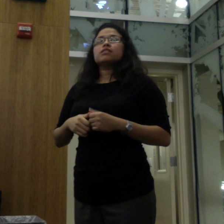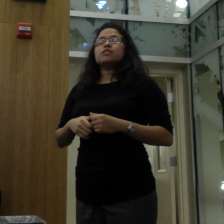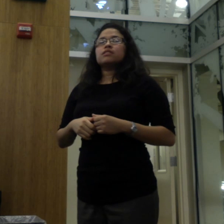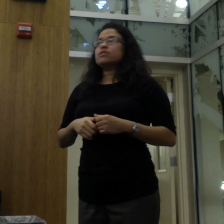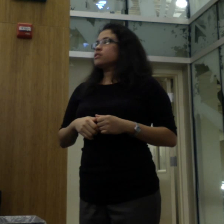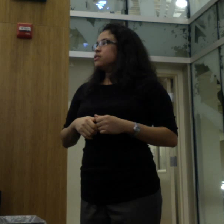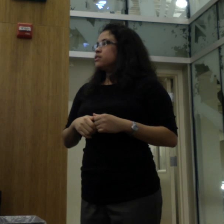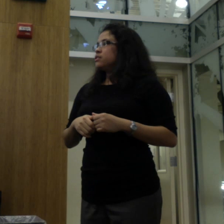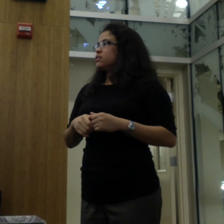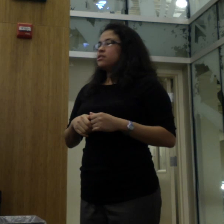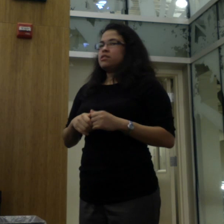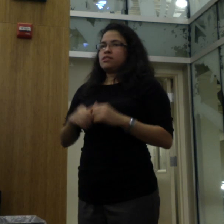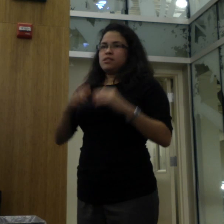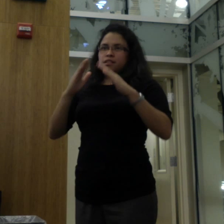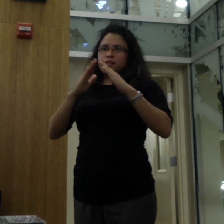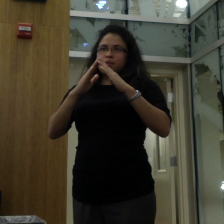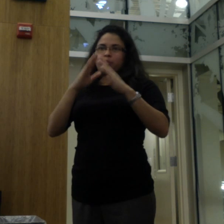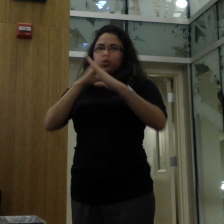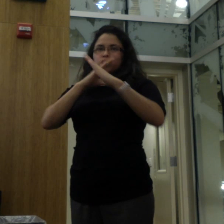So, shelter,